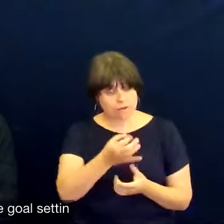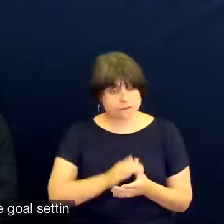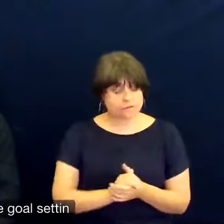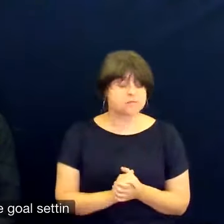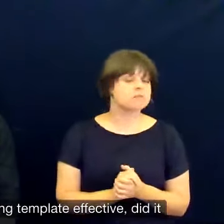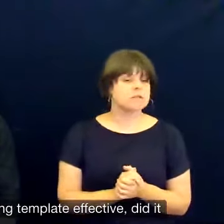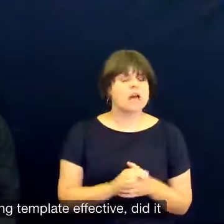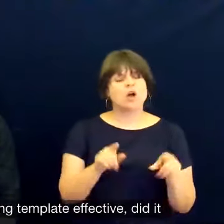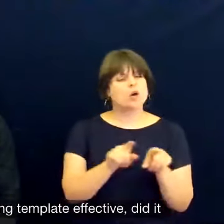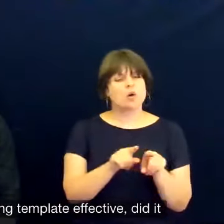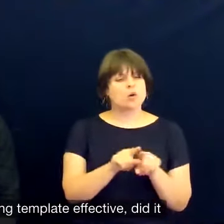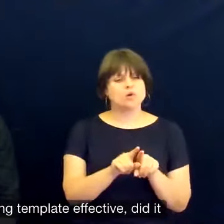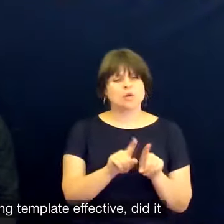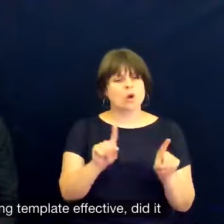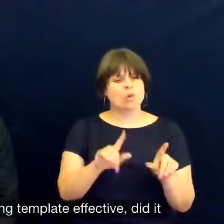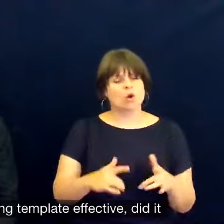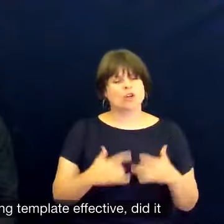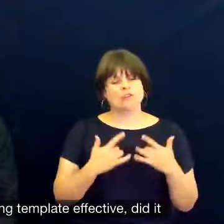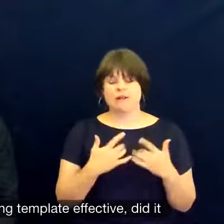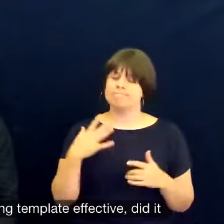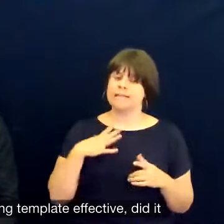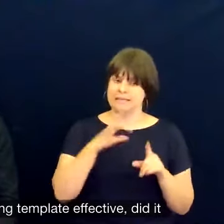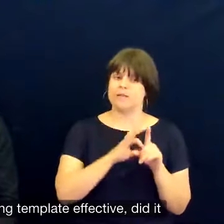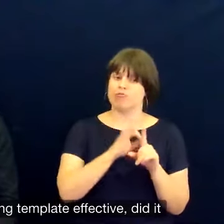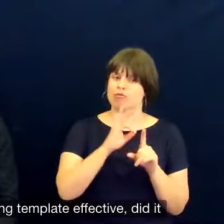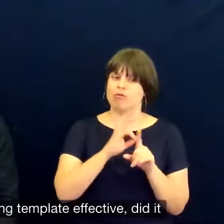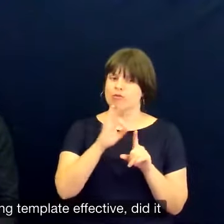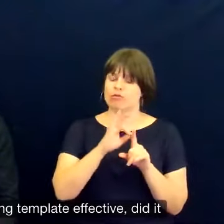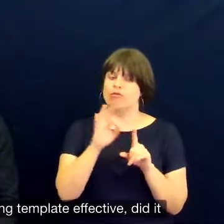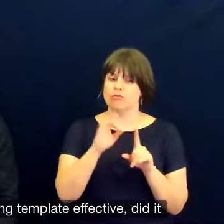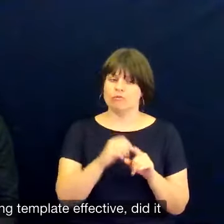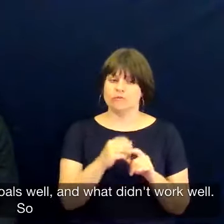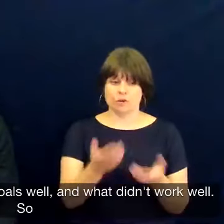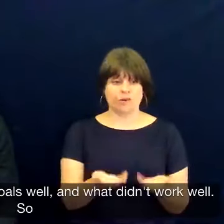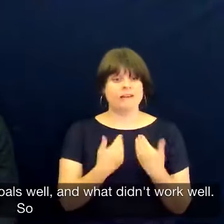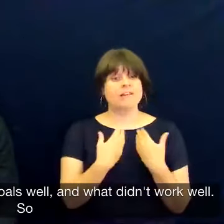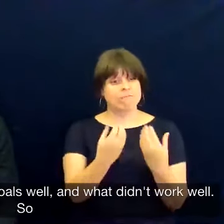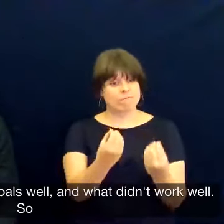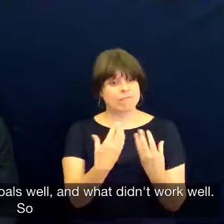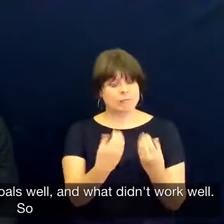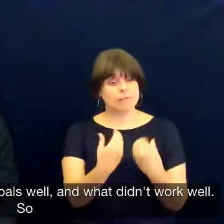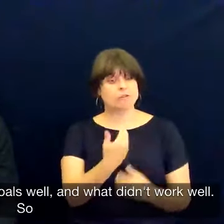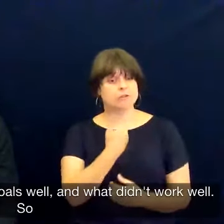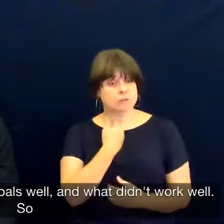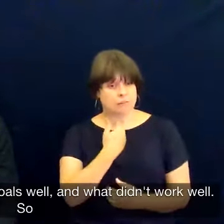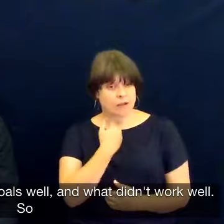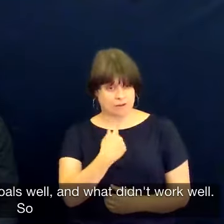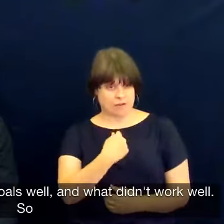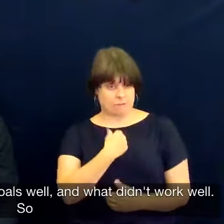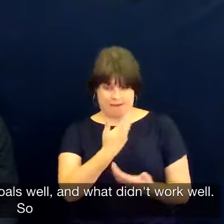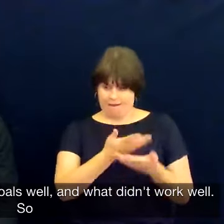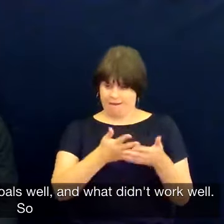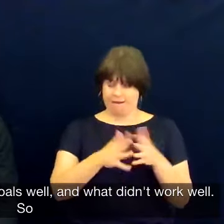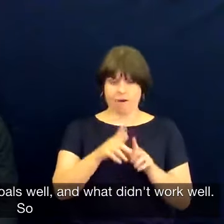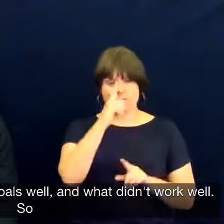And what didn't work well? So you can offer these feedback to Meredith and I, how we can do